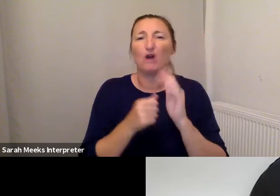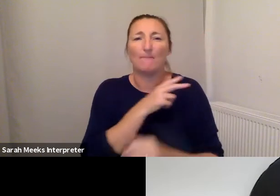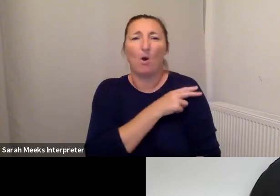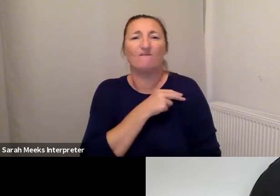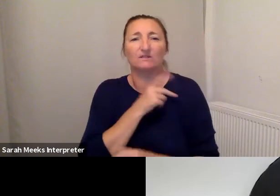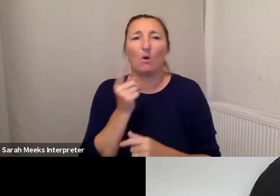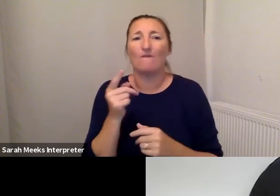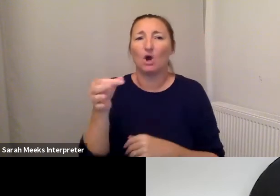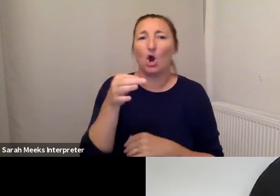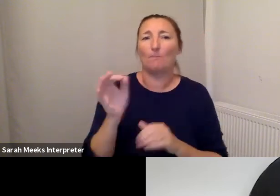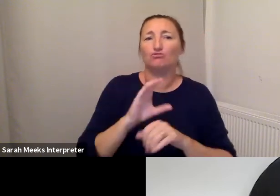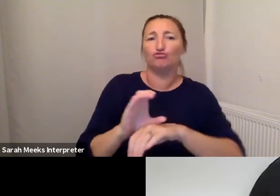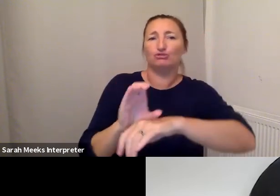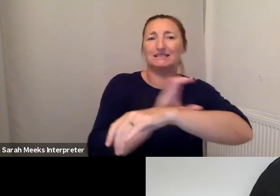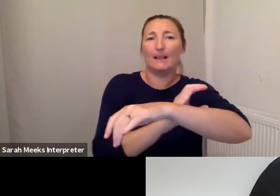Please, the floor is yours.